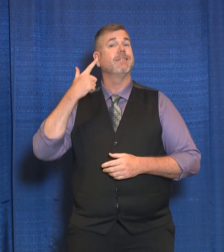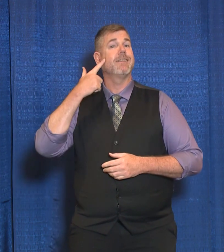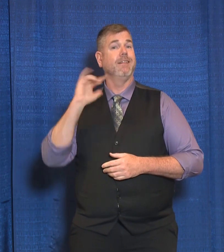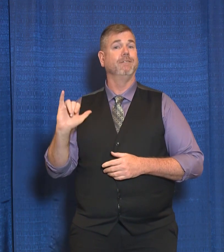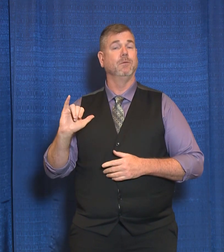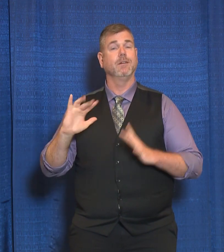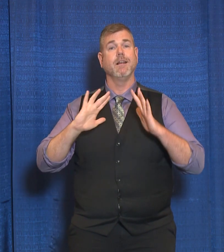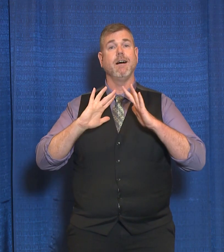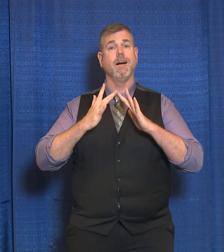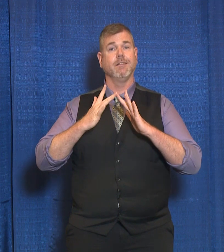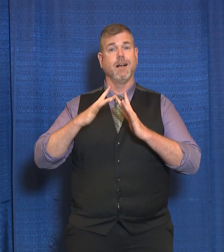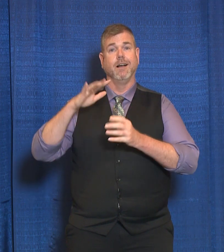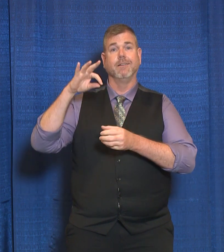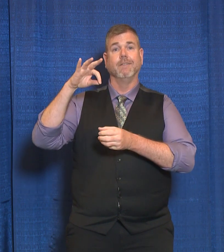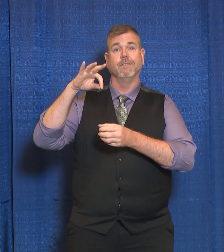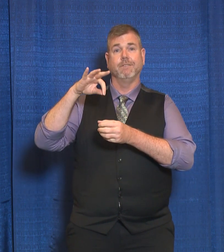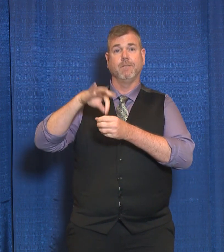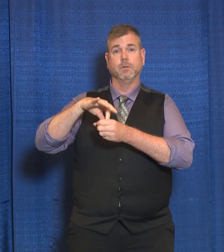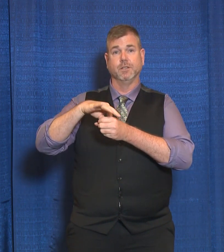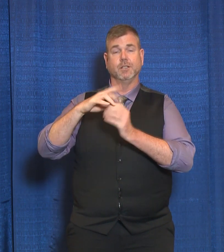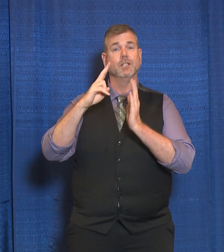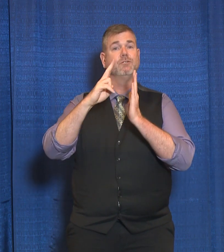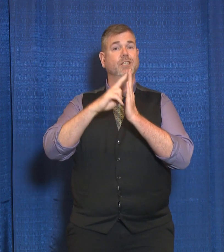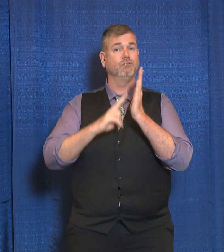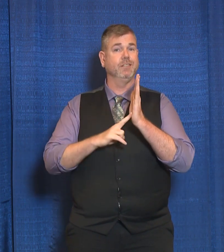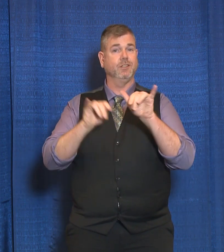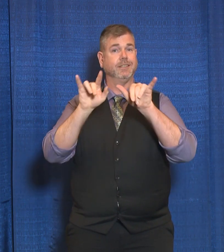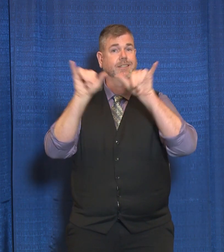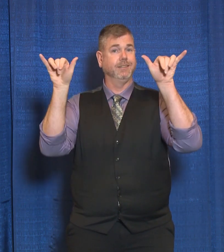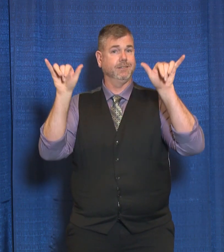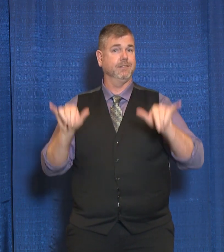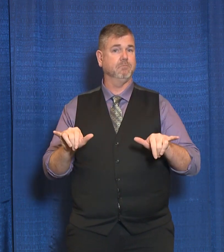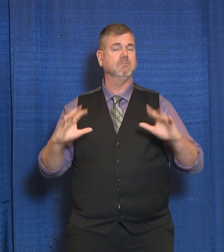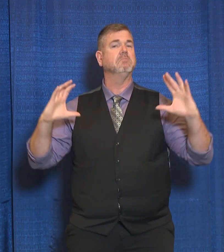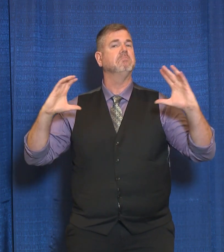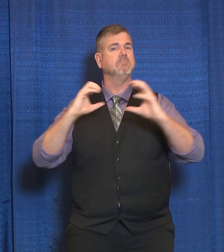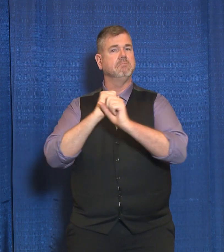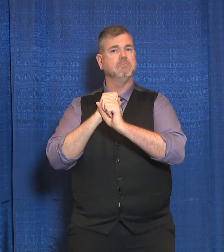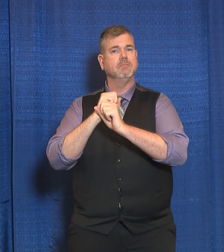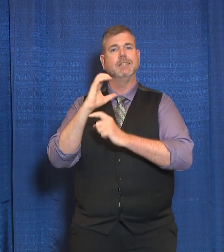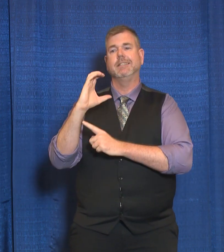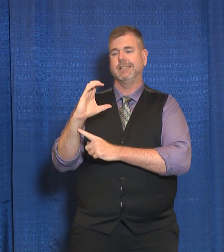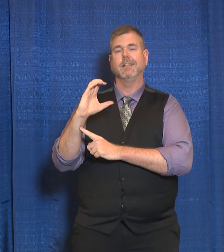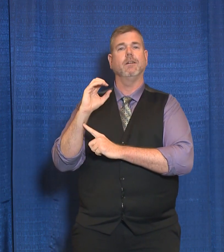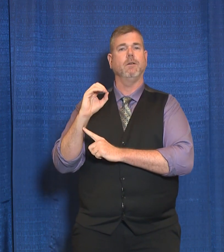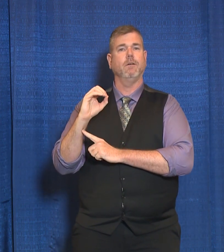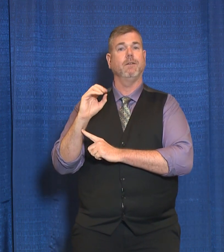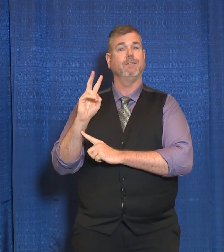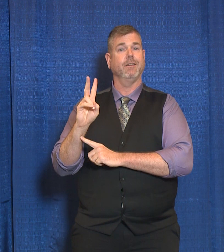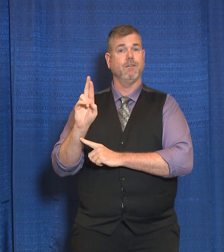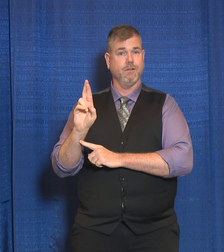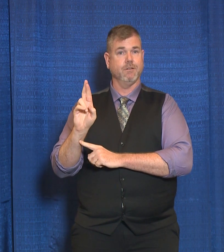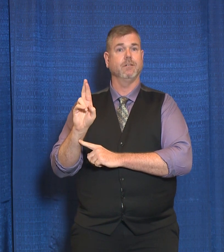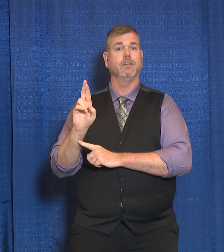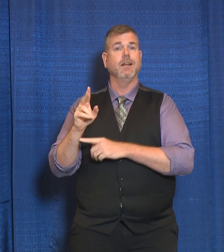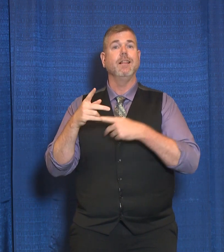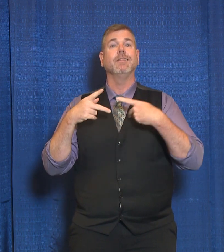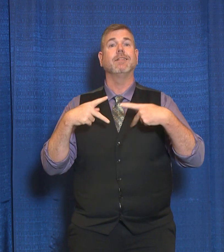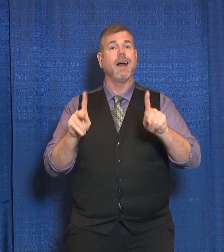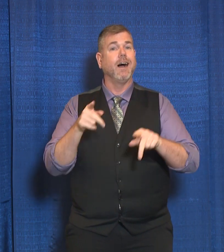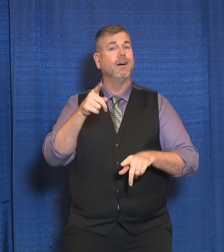The California Online Voter Registration, COVR system, allows applicants to register or pre-register to